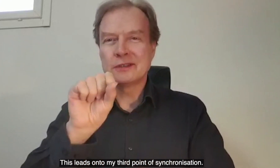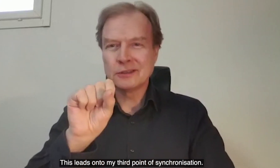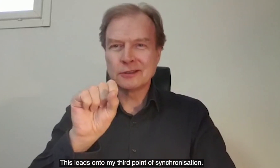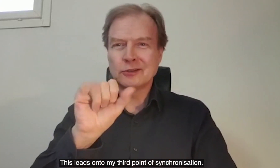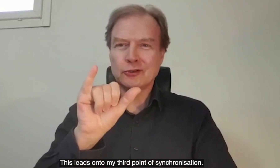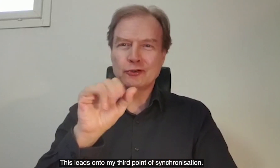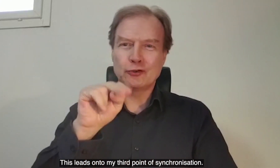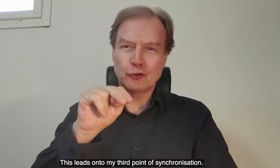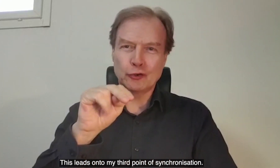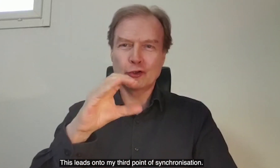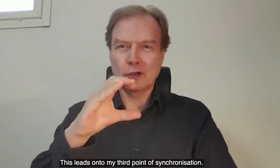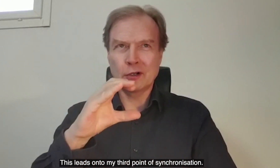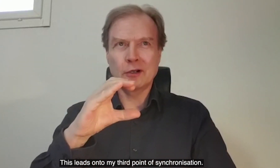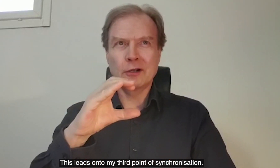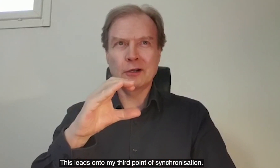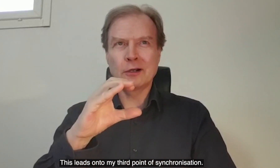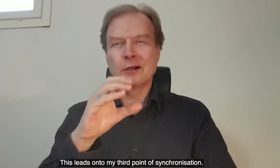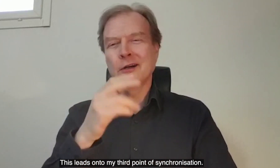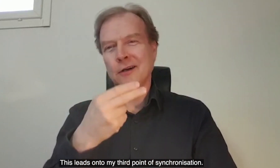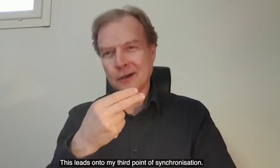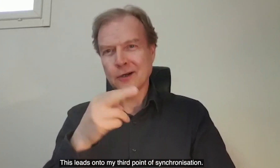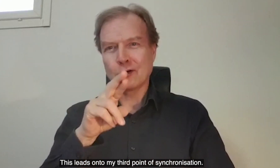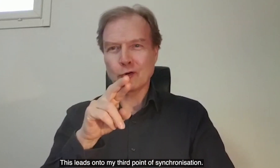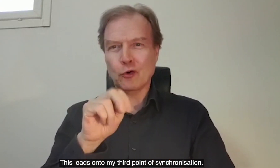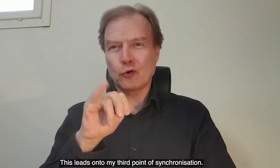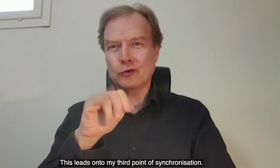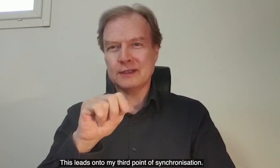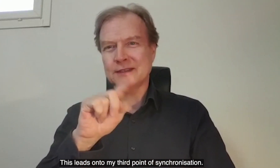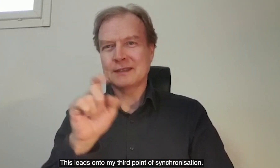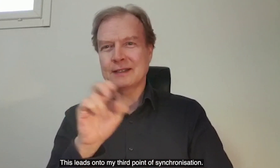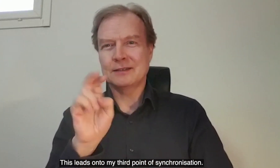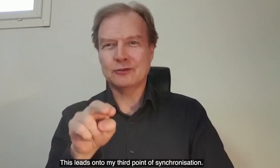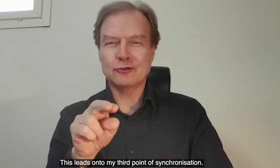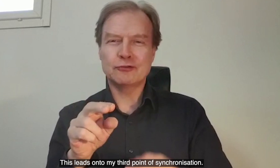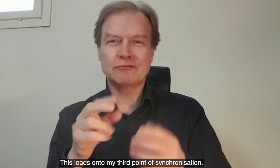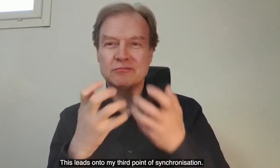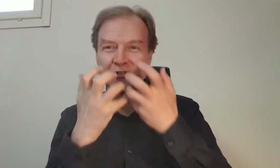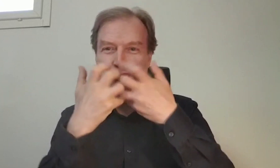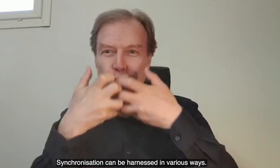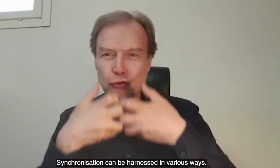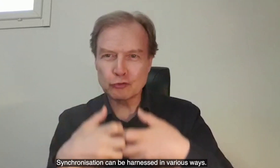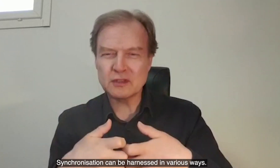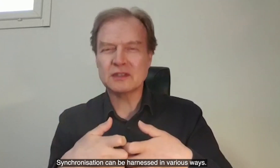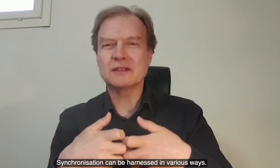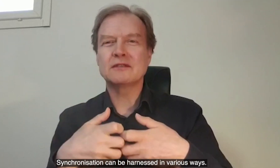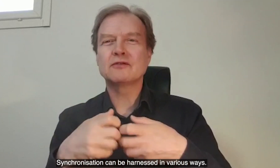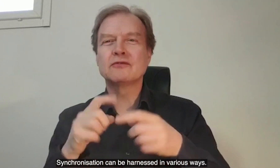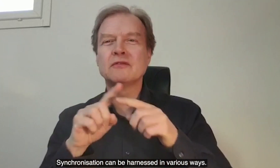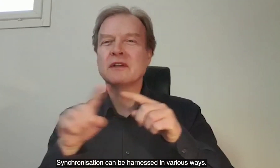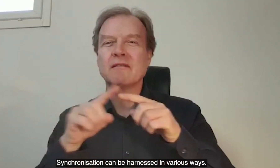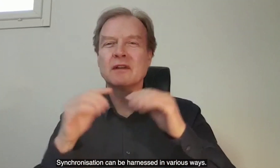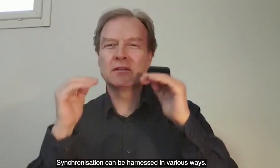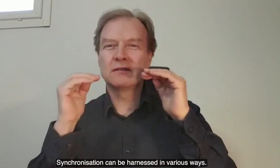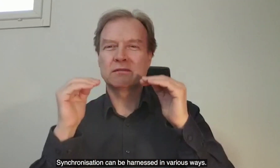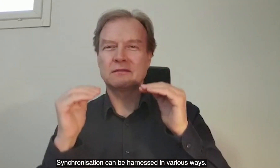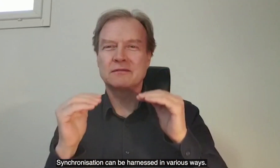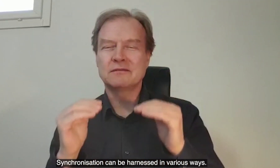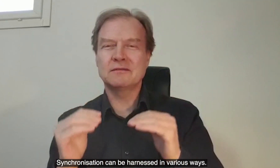of understanding is crucial. This leads to my third point of synchronization. Synchronization can be harnessed